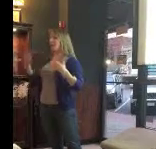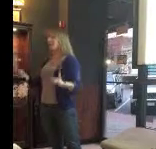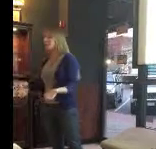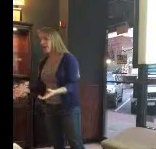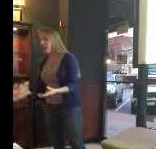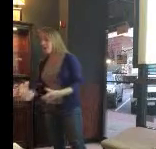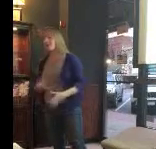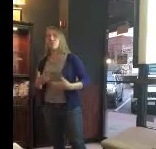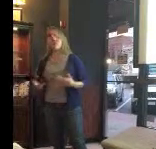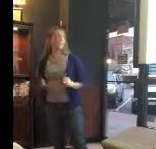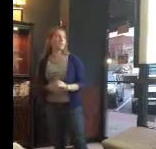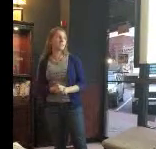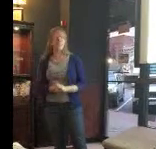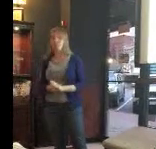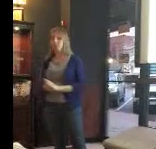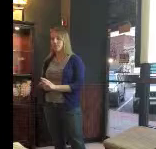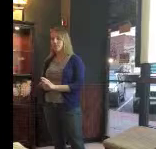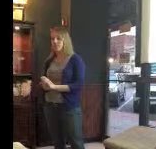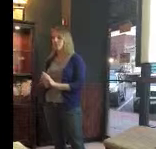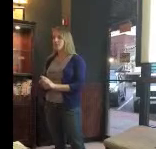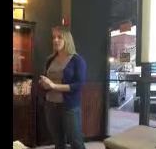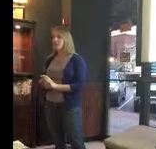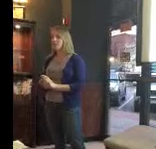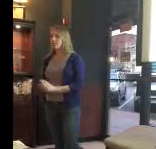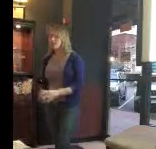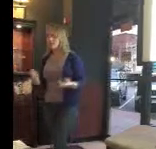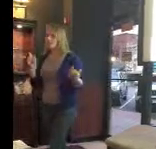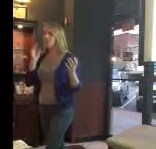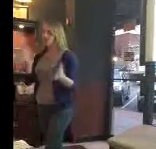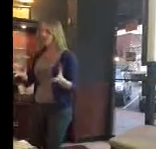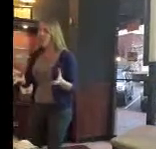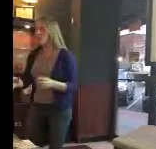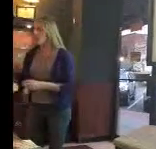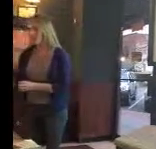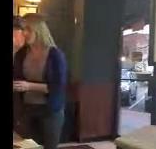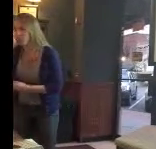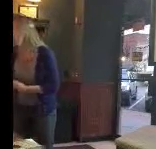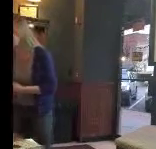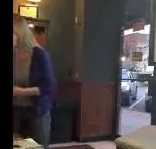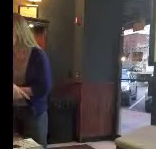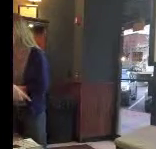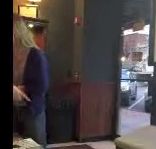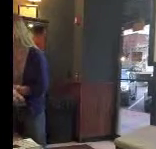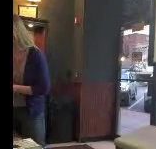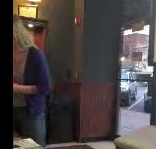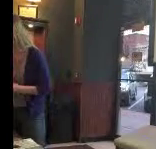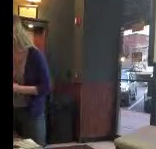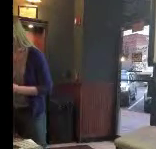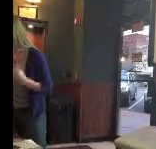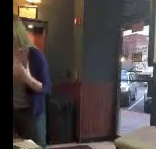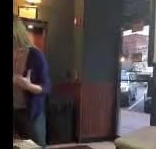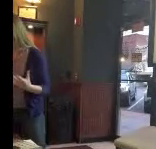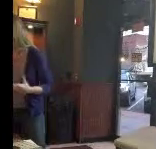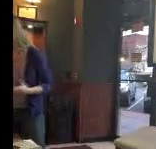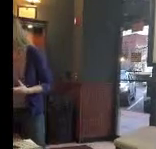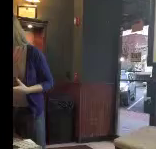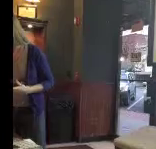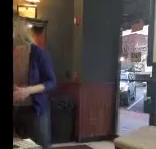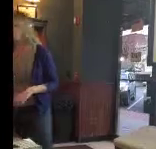gave them the bacteria, you should expect to see something. Okay. So log normal distributions, which will come in handy later. But the main question is, what